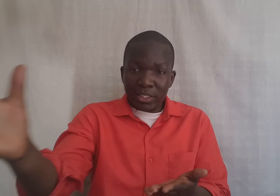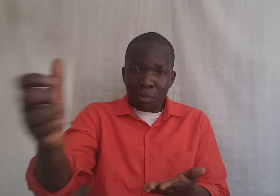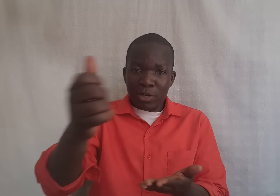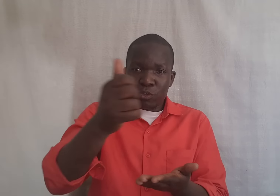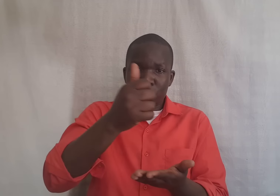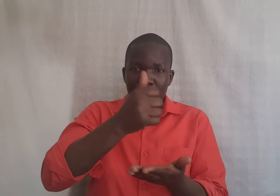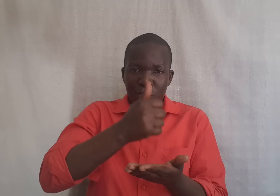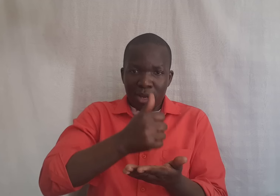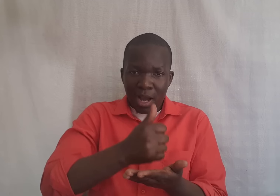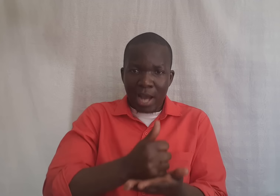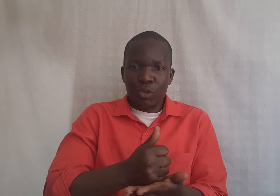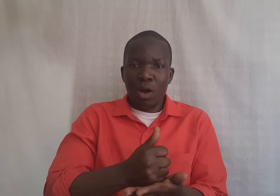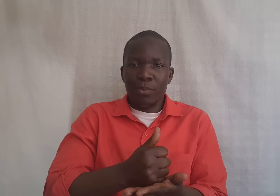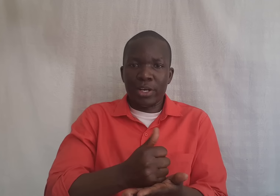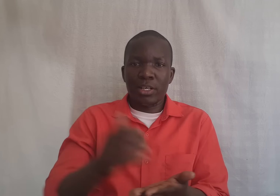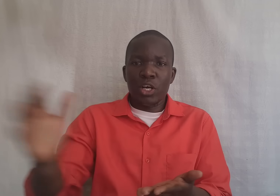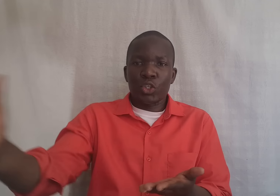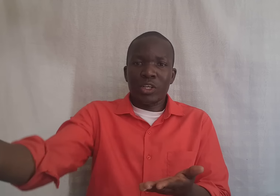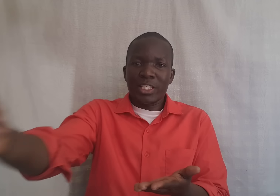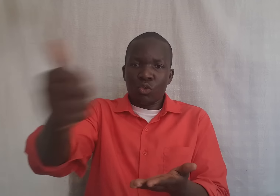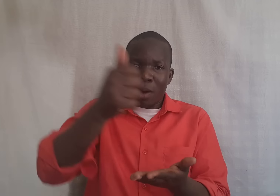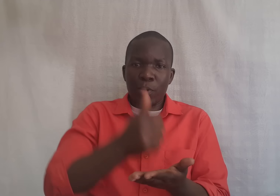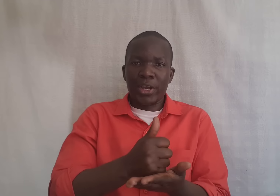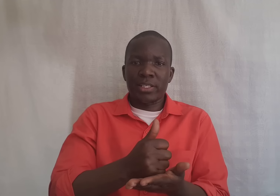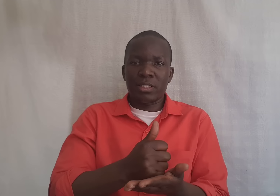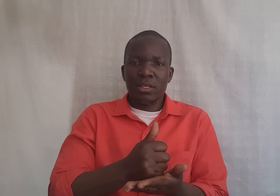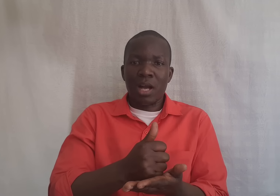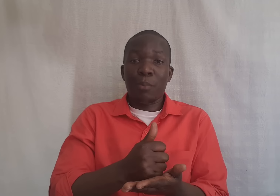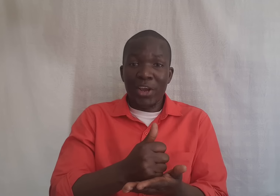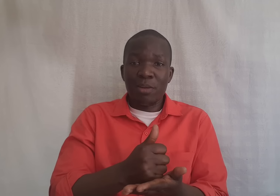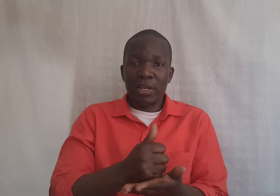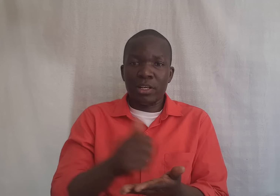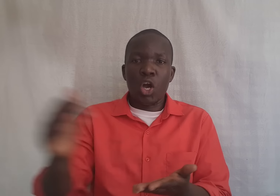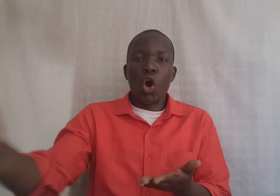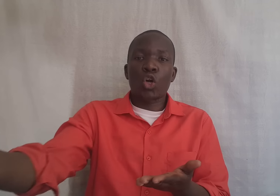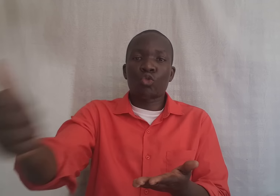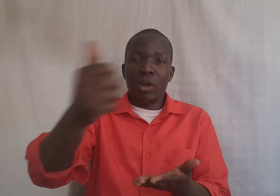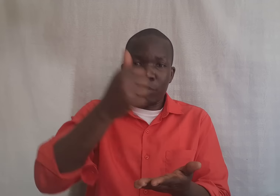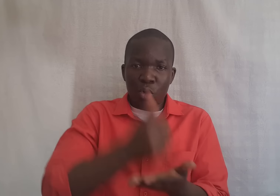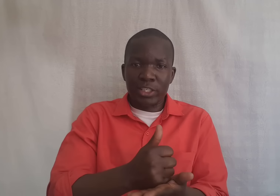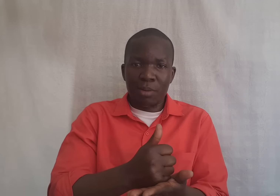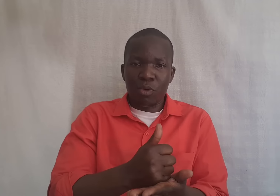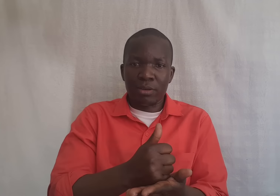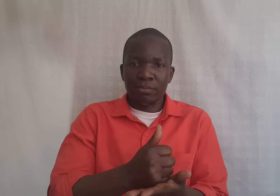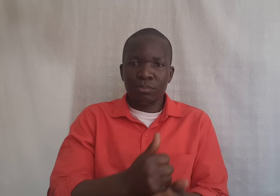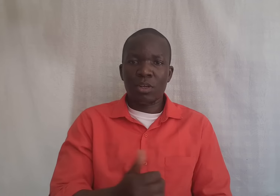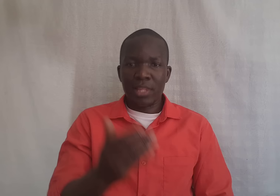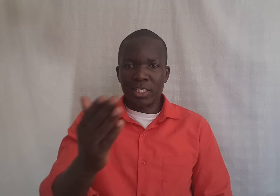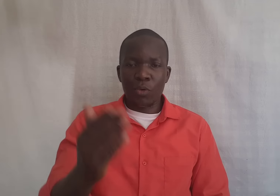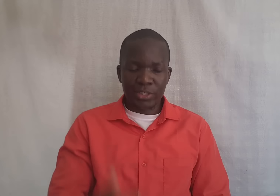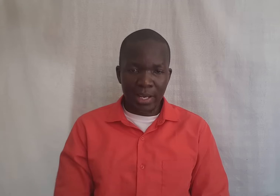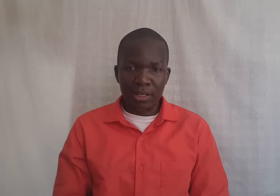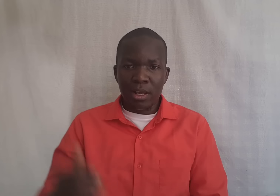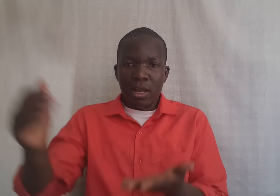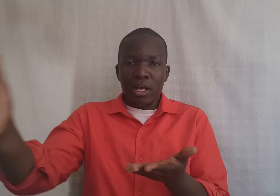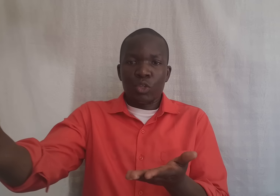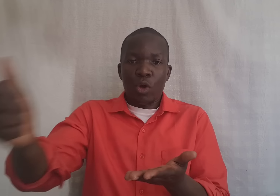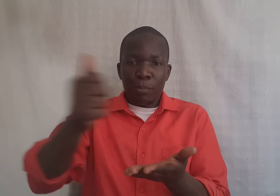someone from somewhere and you appoint. So this to appoint, appointment, or to employ someone. That's how we sign. To